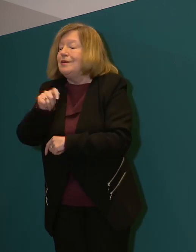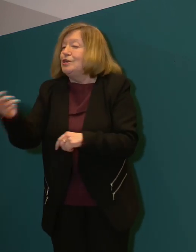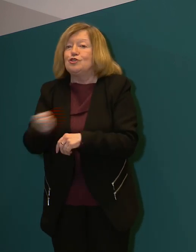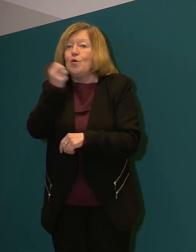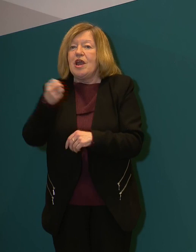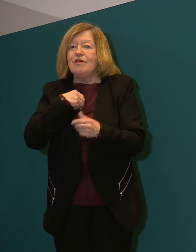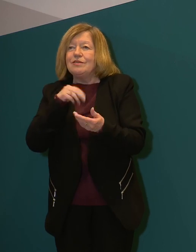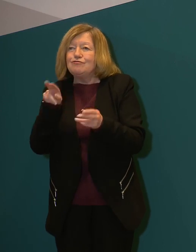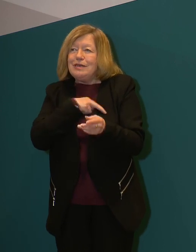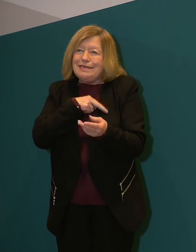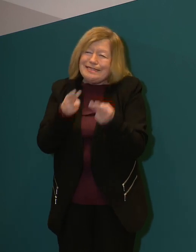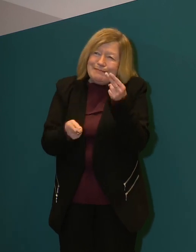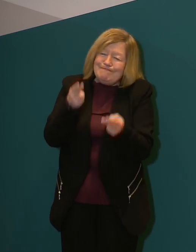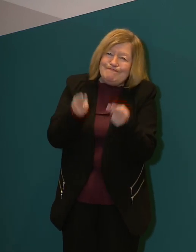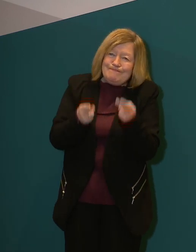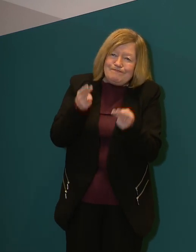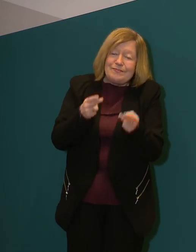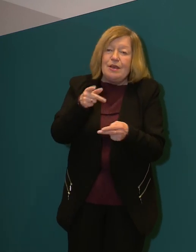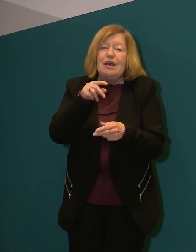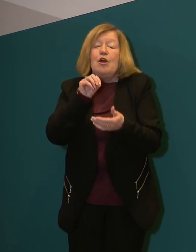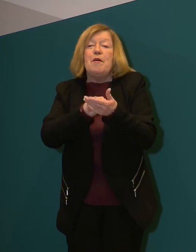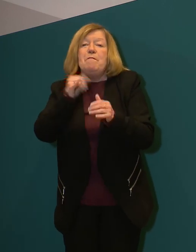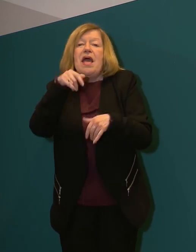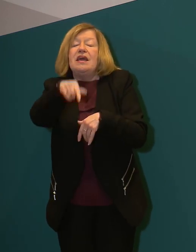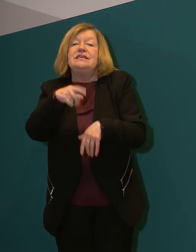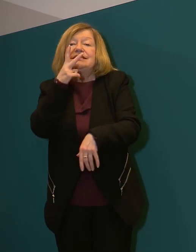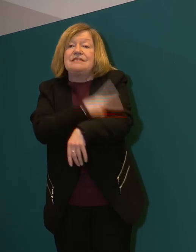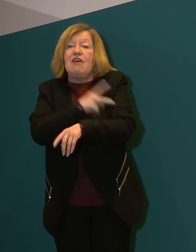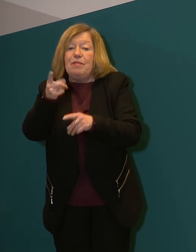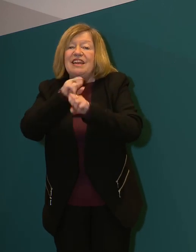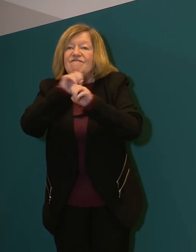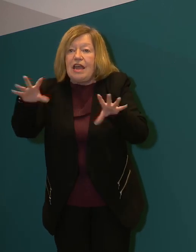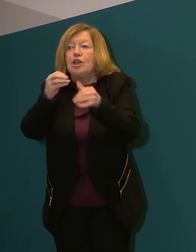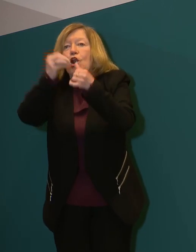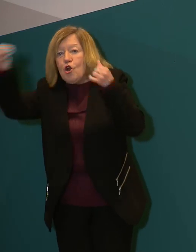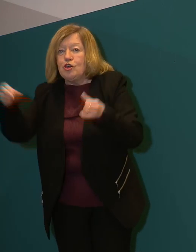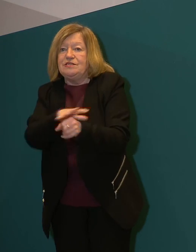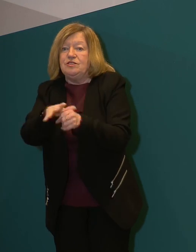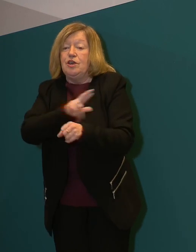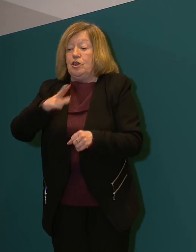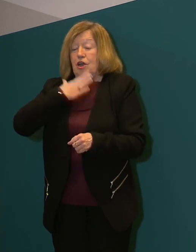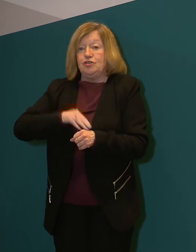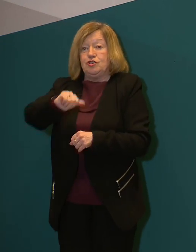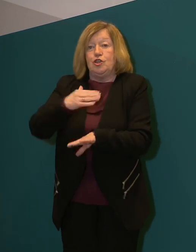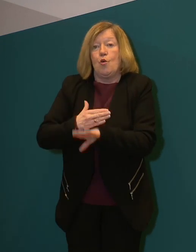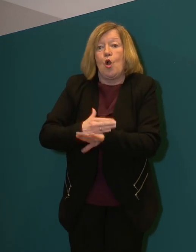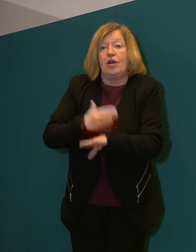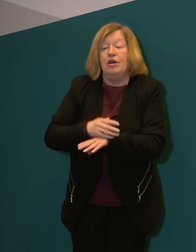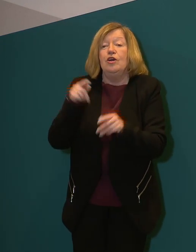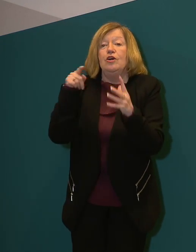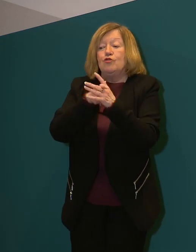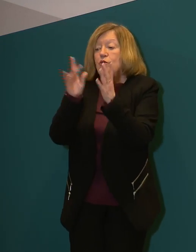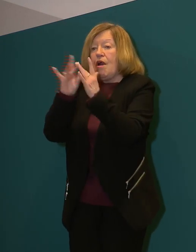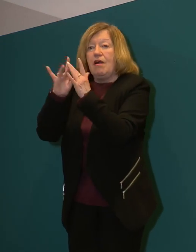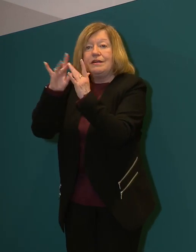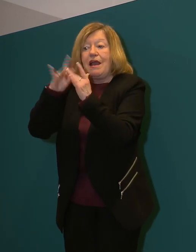any real conclusions from this. It raises the possibility of staff being infected in other situations other than just through their work, through contact outside of